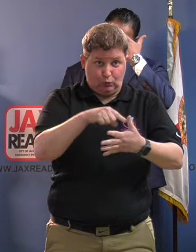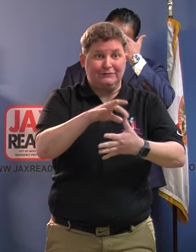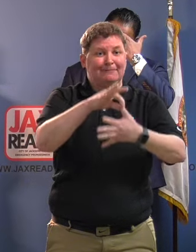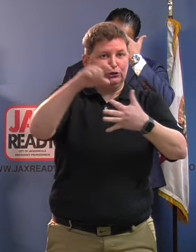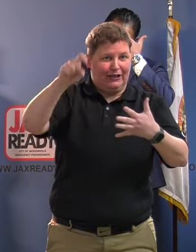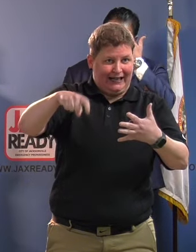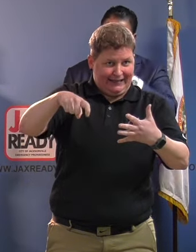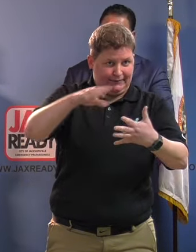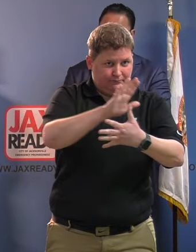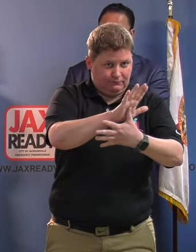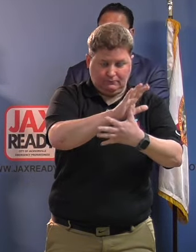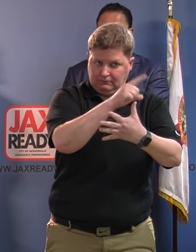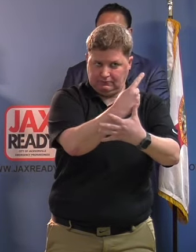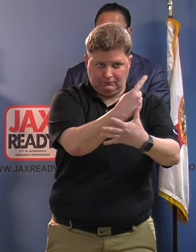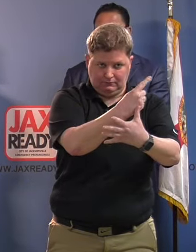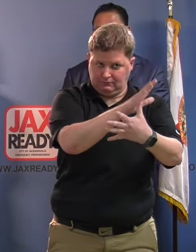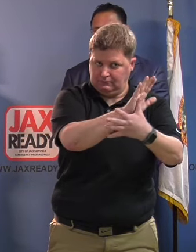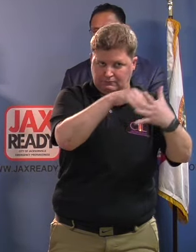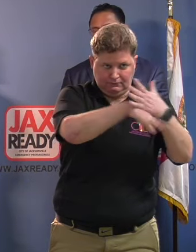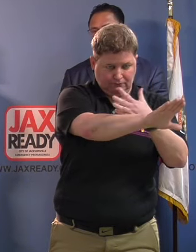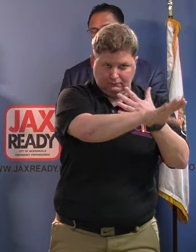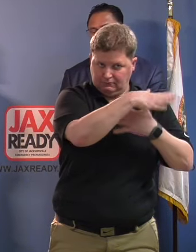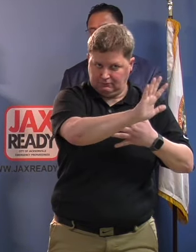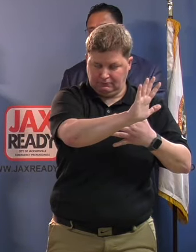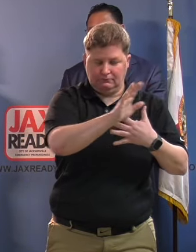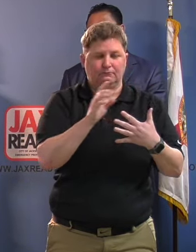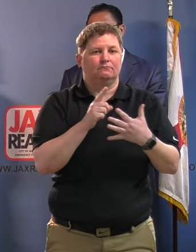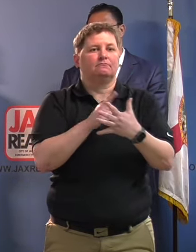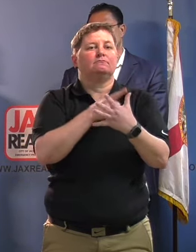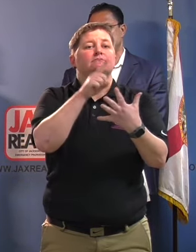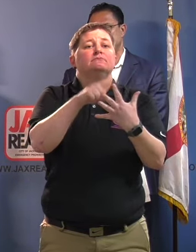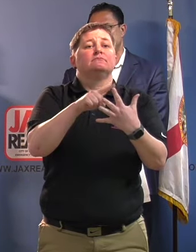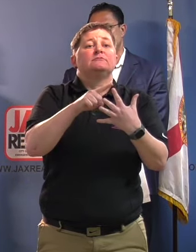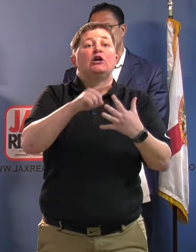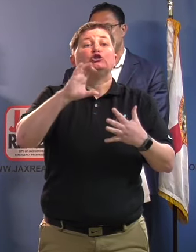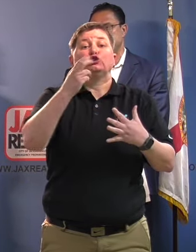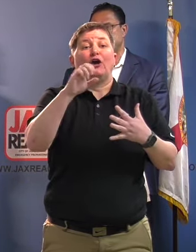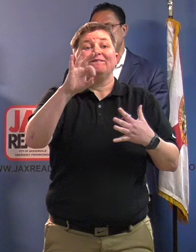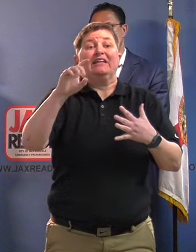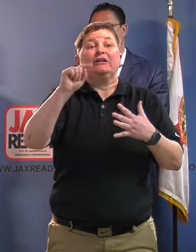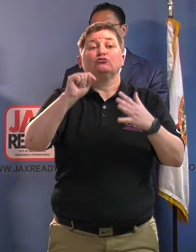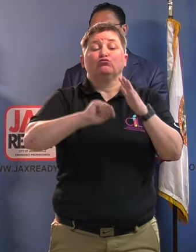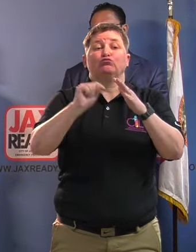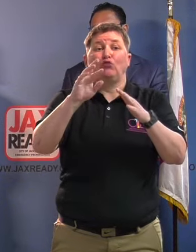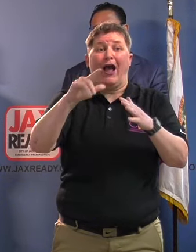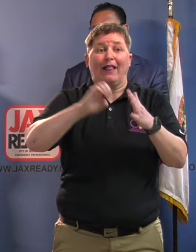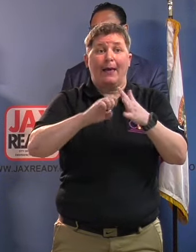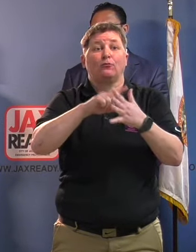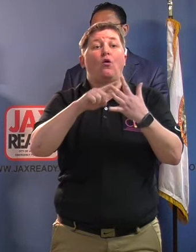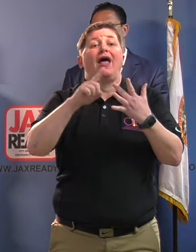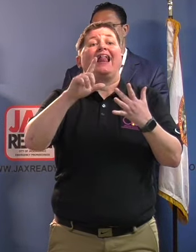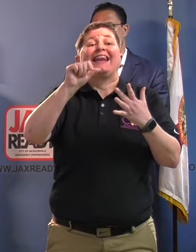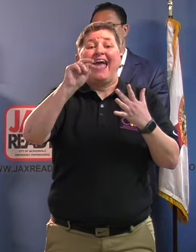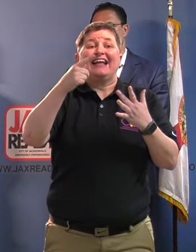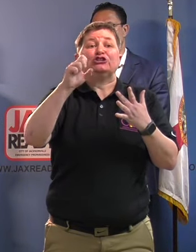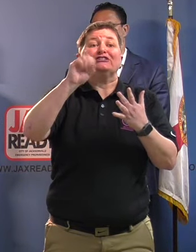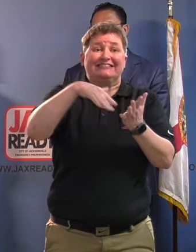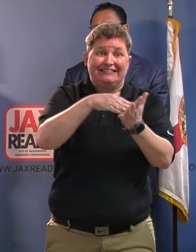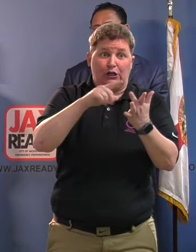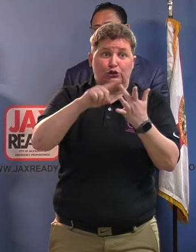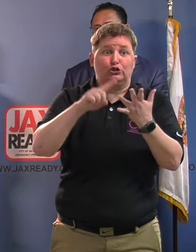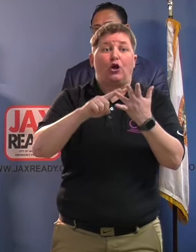needs people should access Atlantic Coast High School. Chaffee Trail Elementary School, the Legend Center, Landmark Middle, and